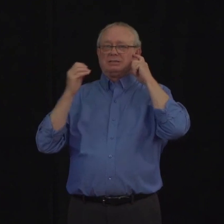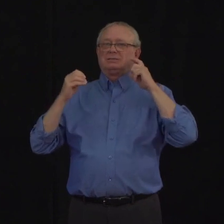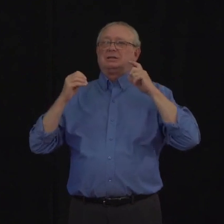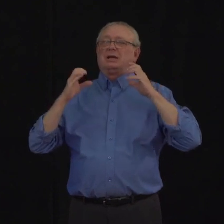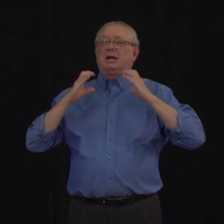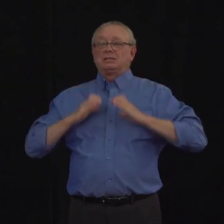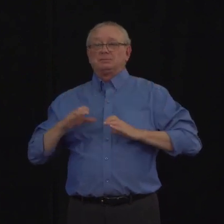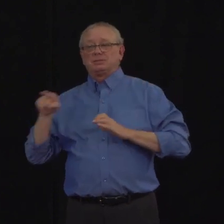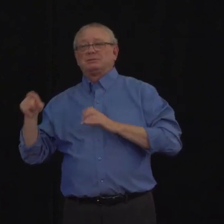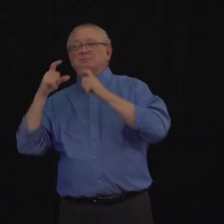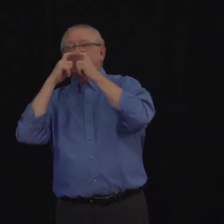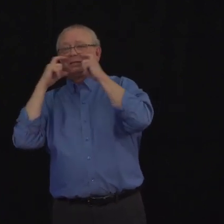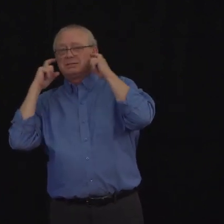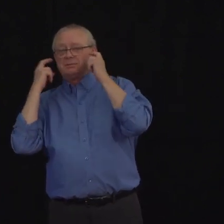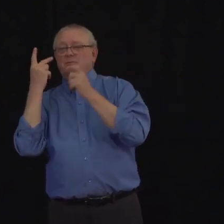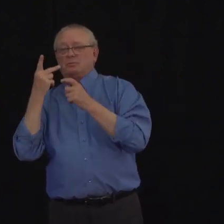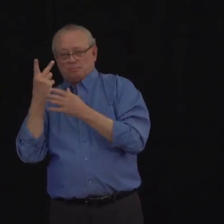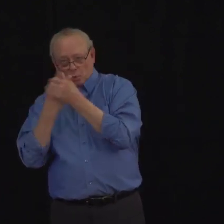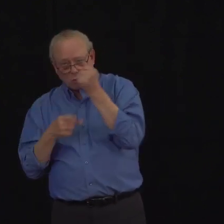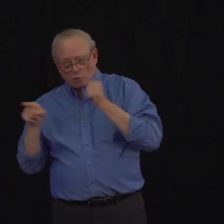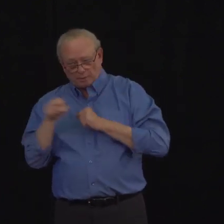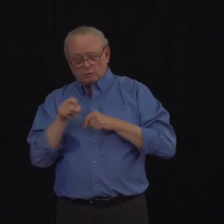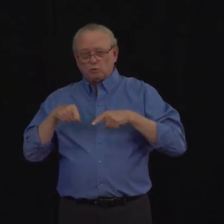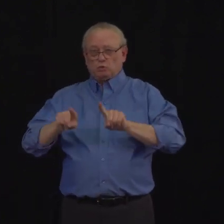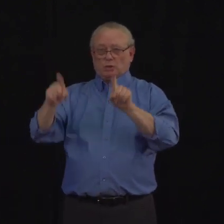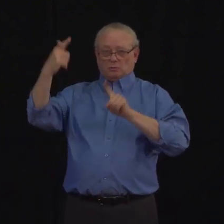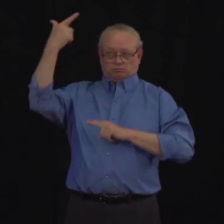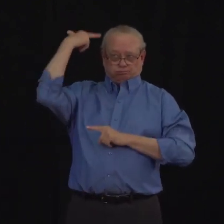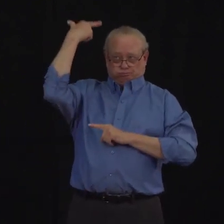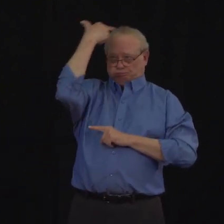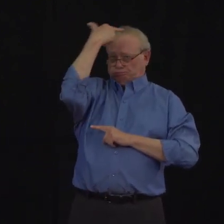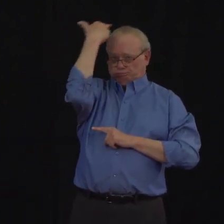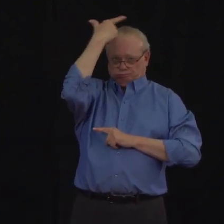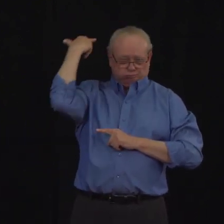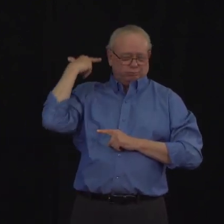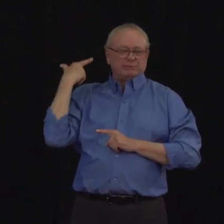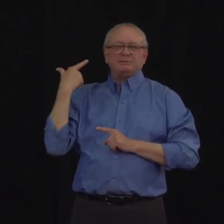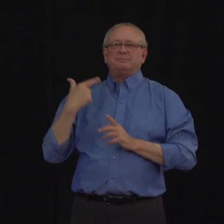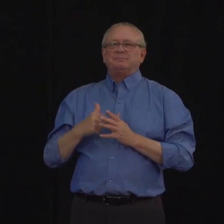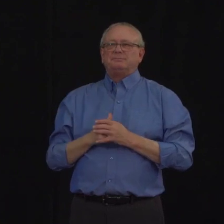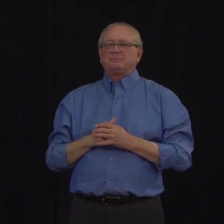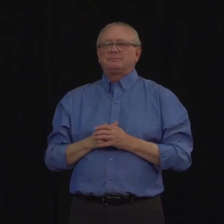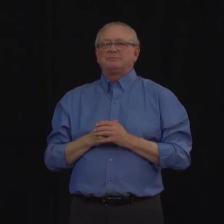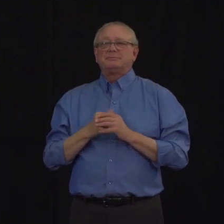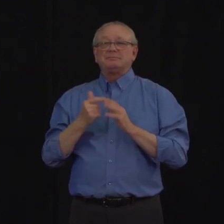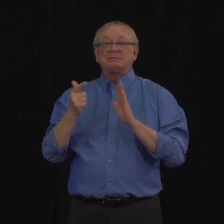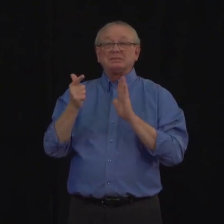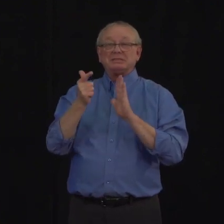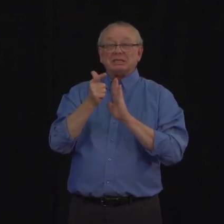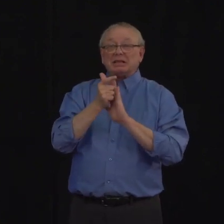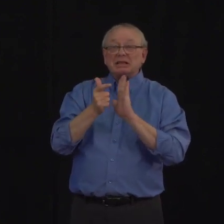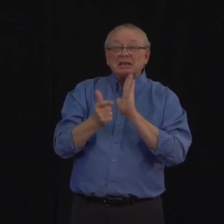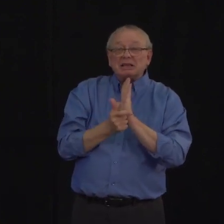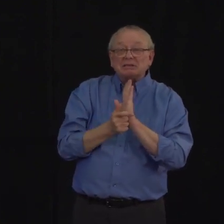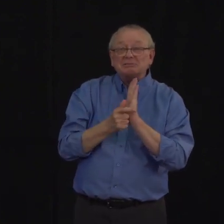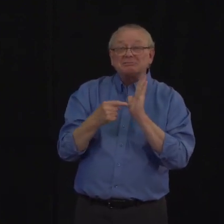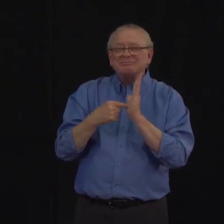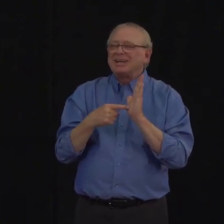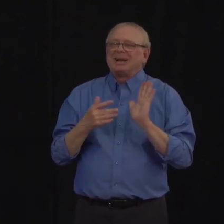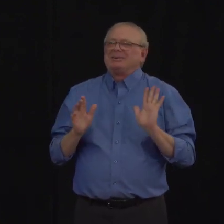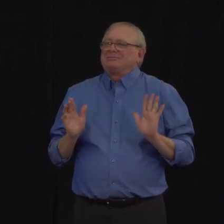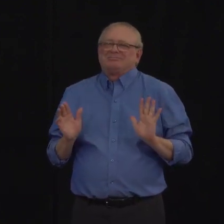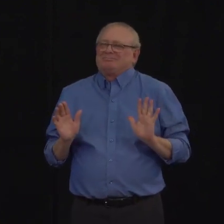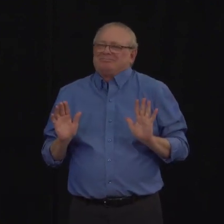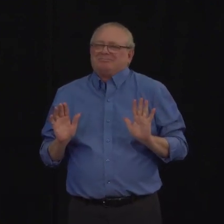client. But with respect to legal enforcement, again, I think I would really encourage people to remember